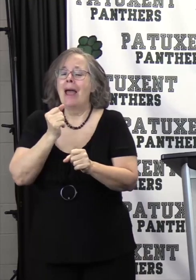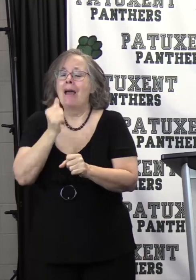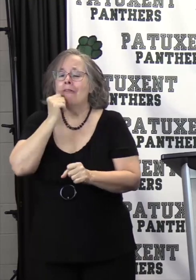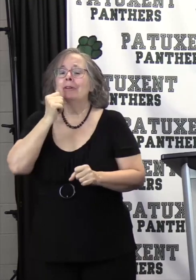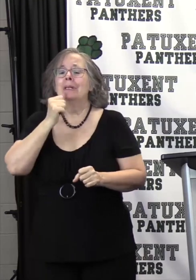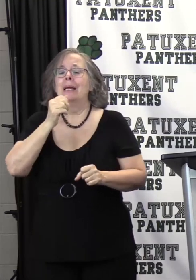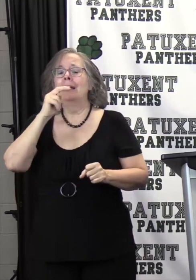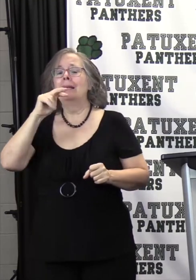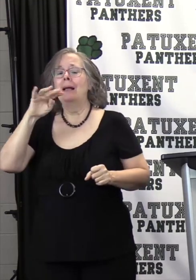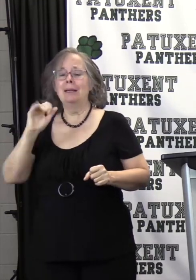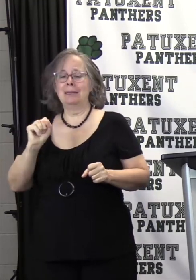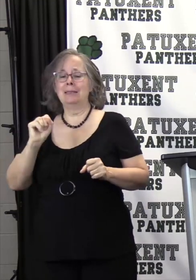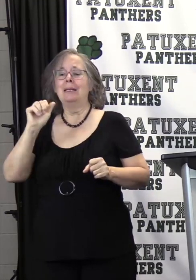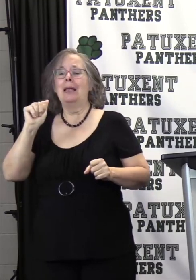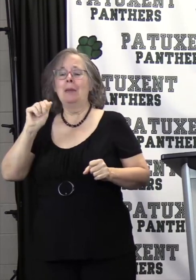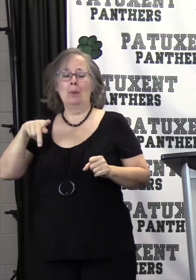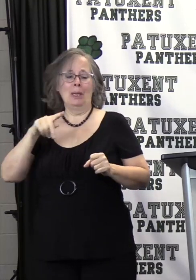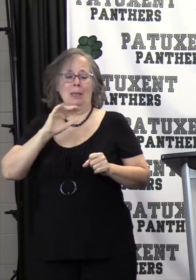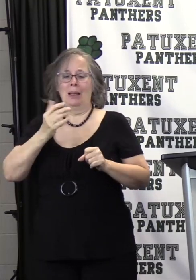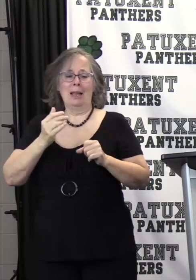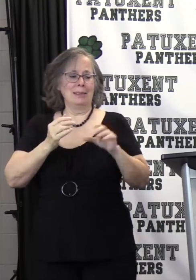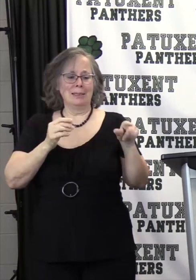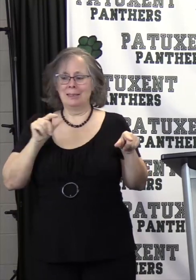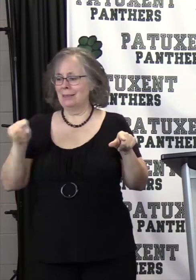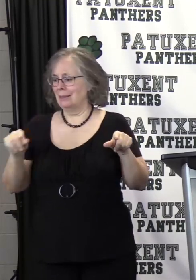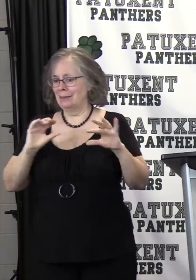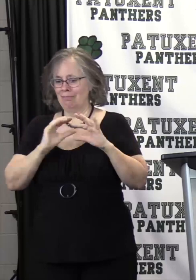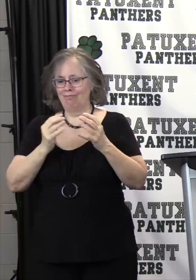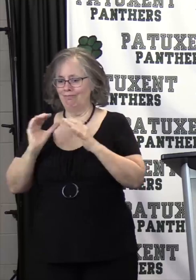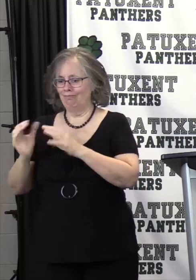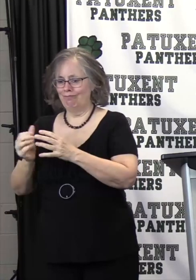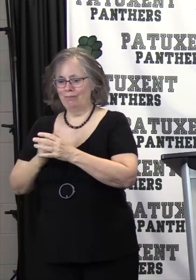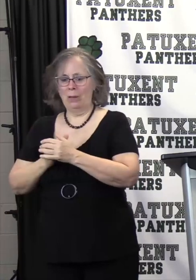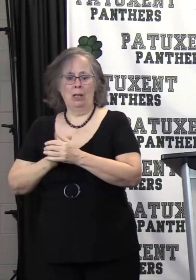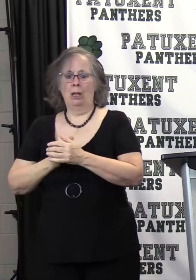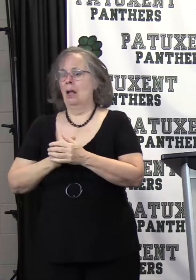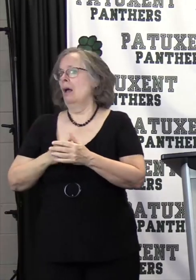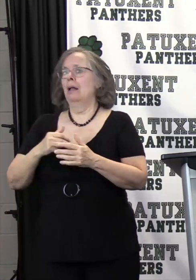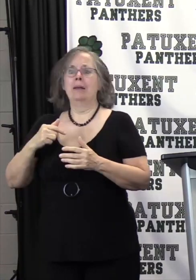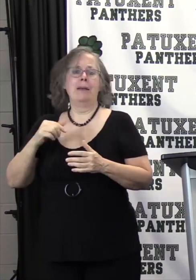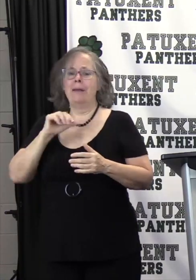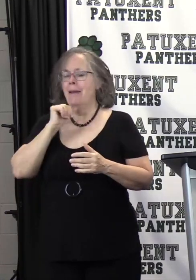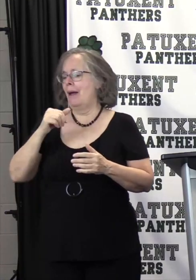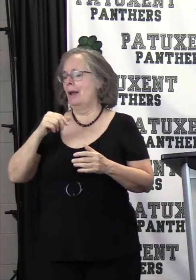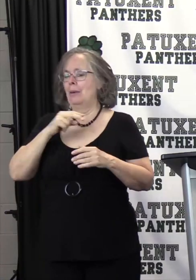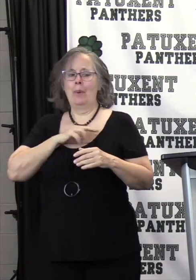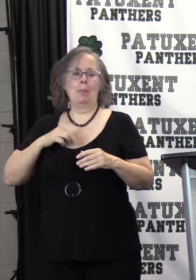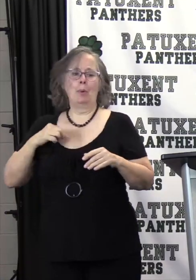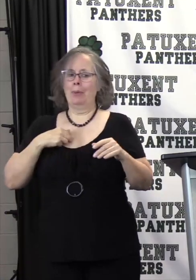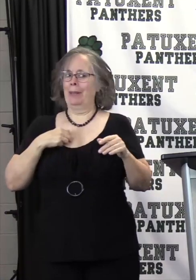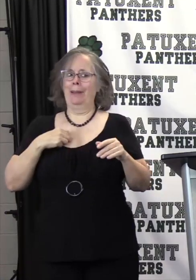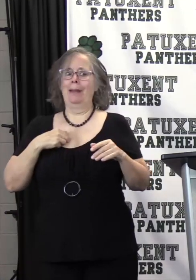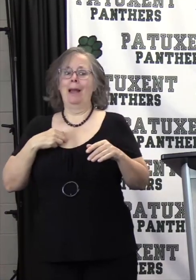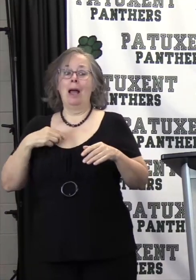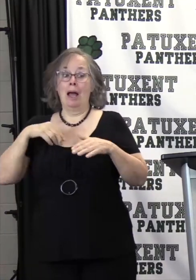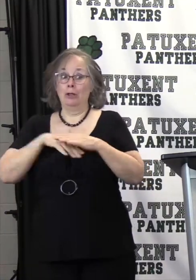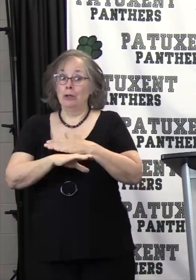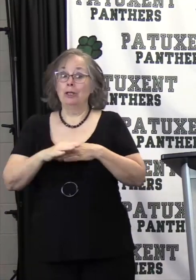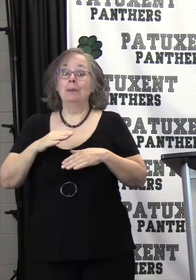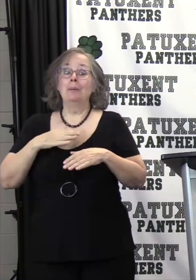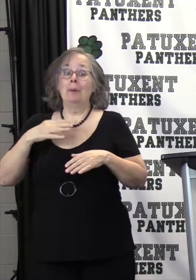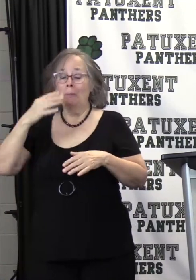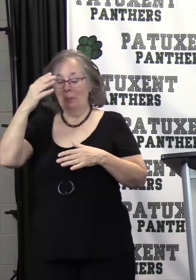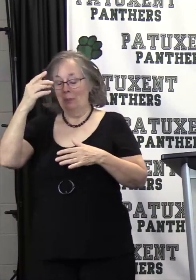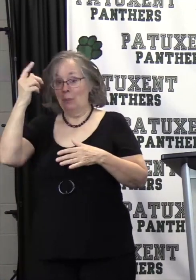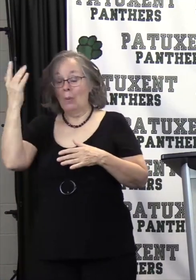APC E&M classes this year. No, I wasn't in those classes. I just went because I liked